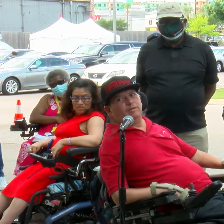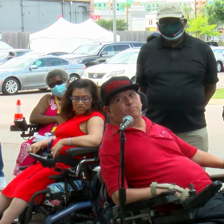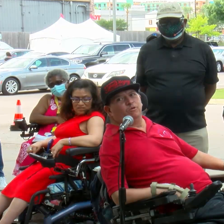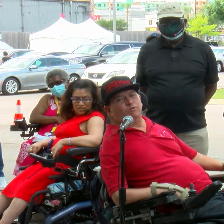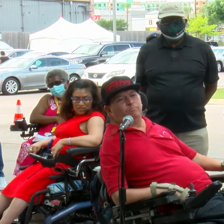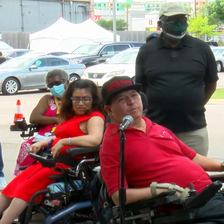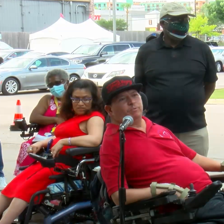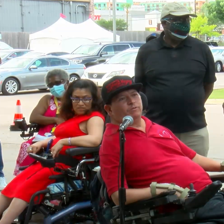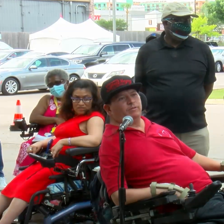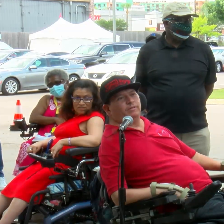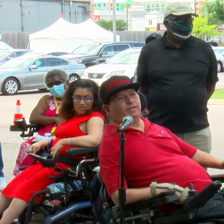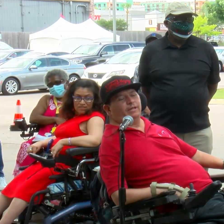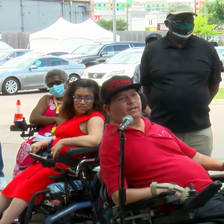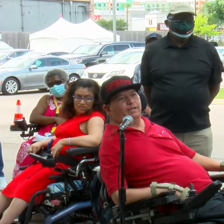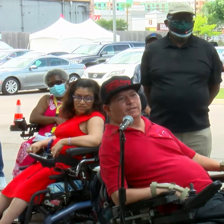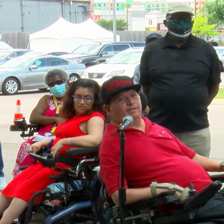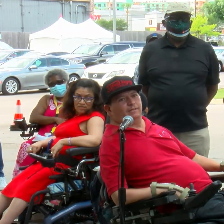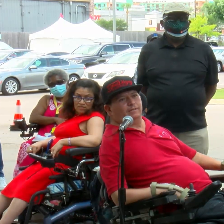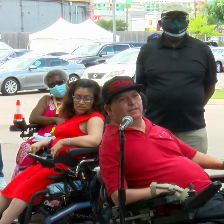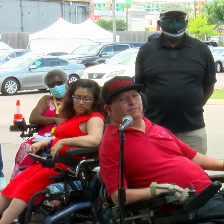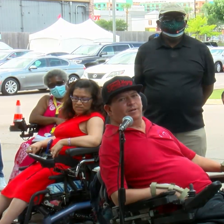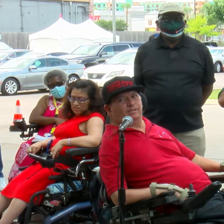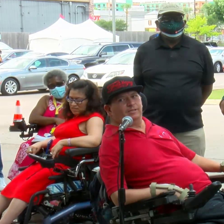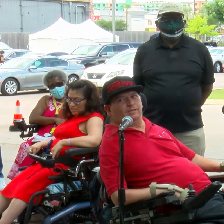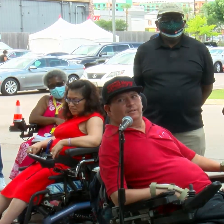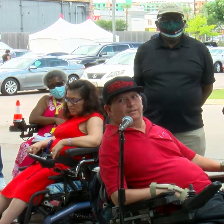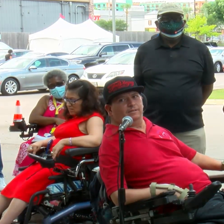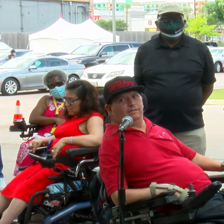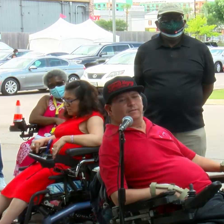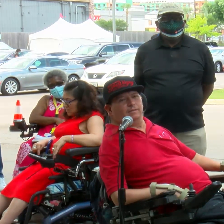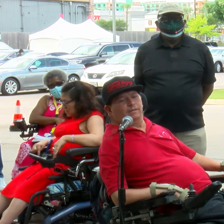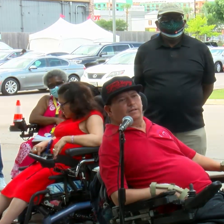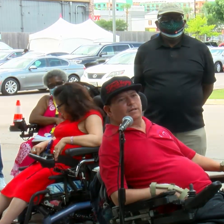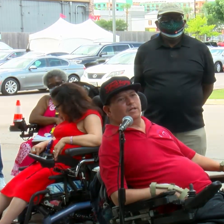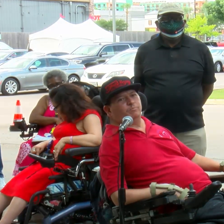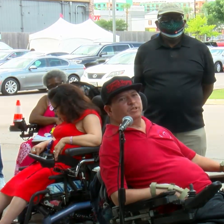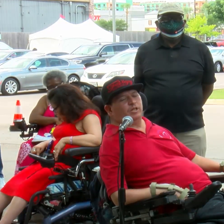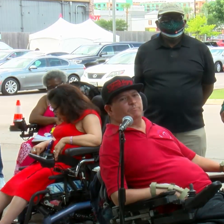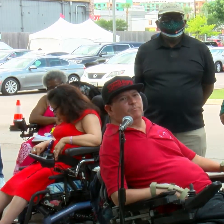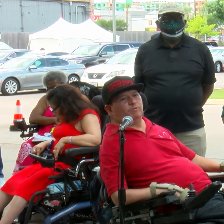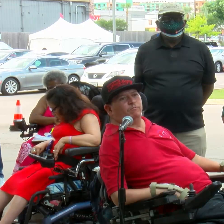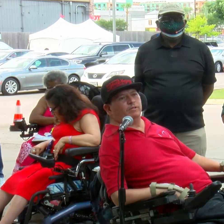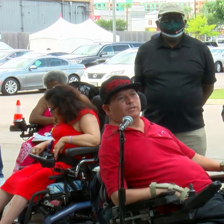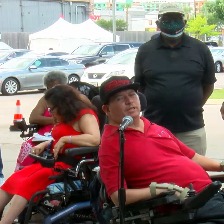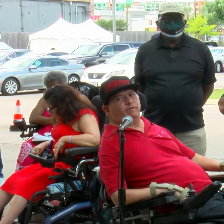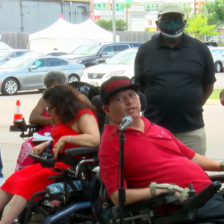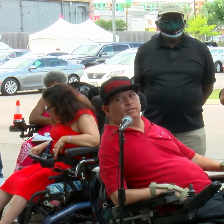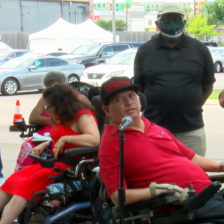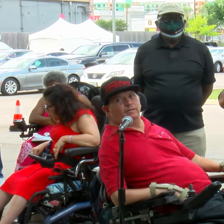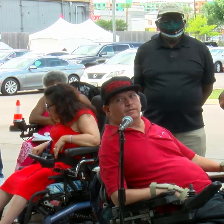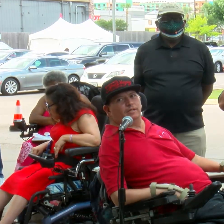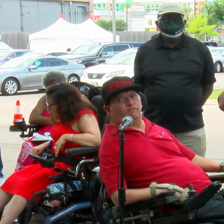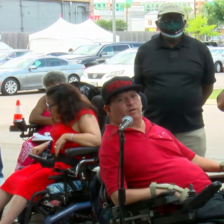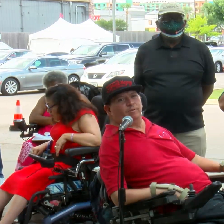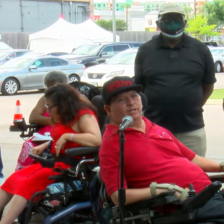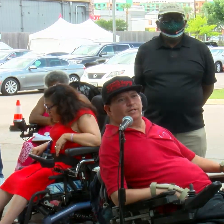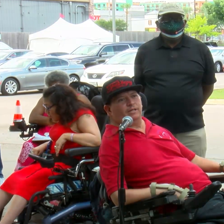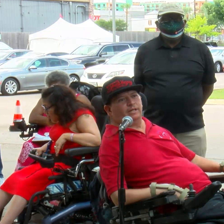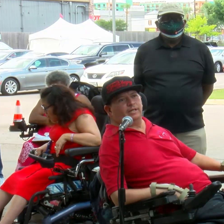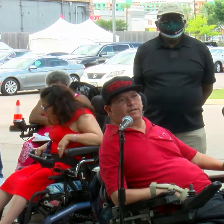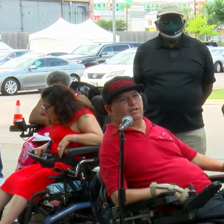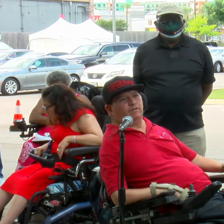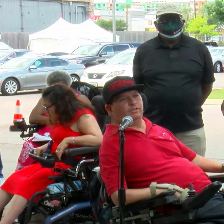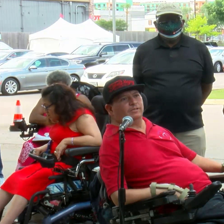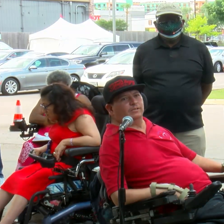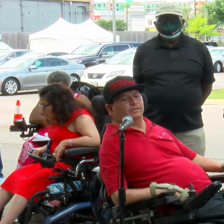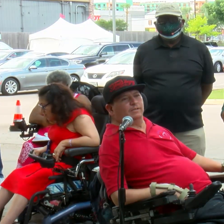we need more people. They vaccine, especially people with disability, their family, and